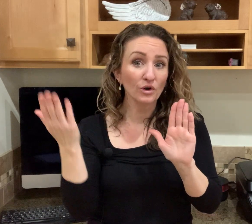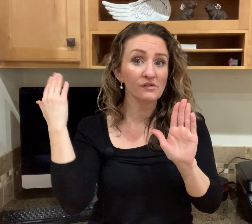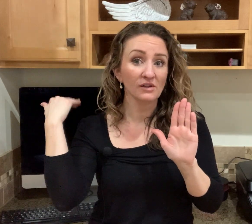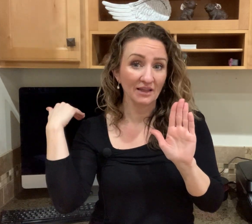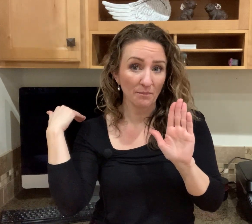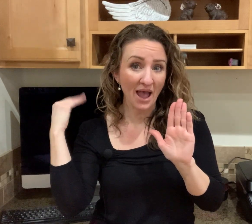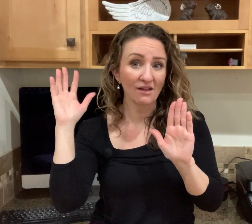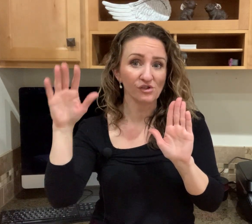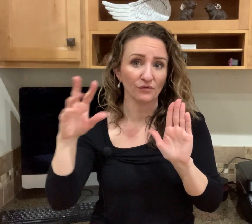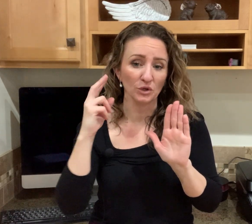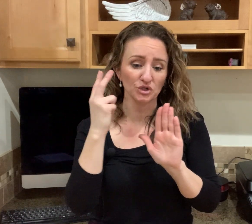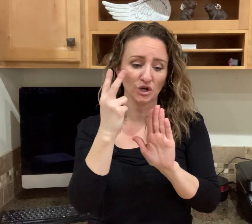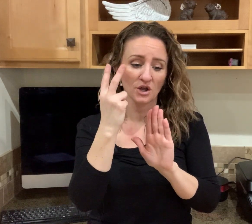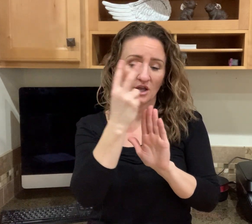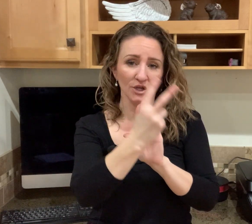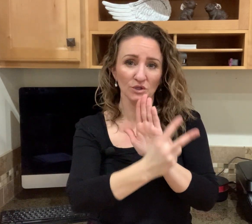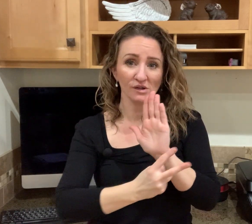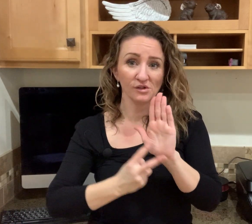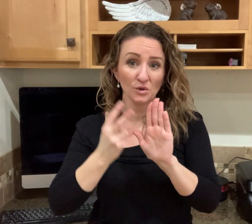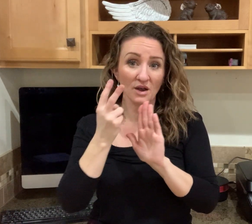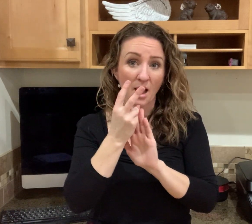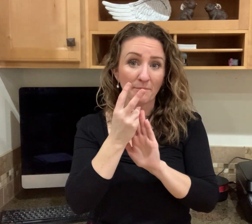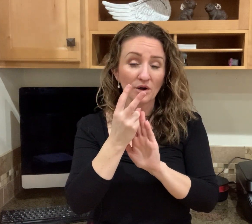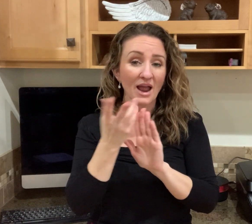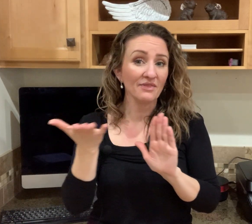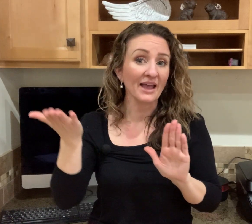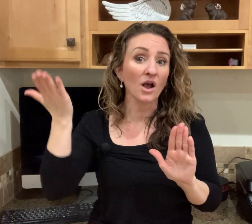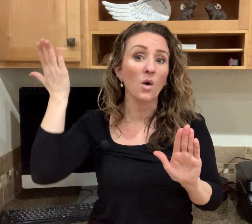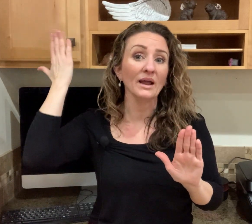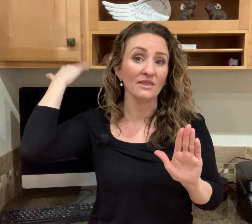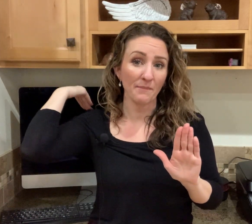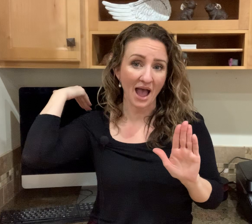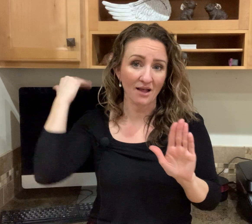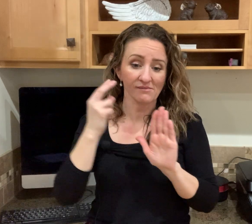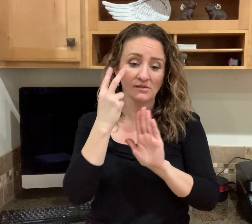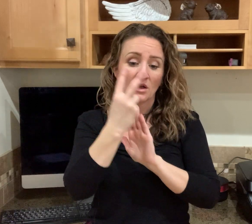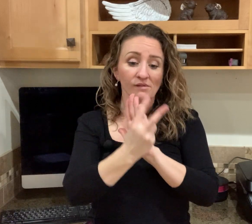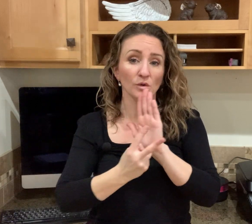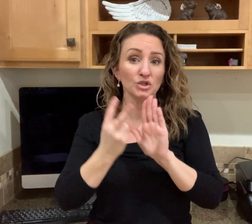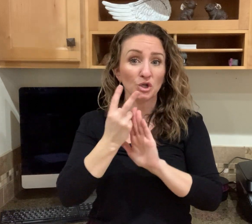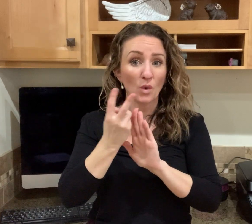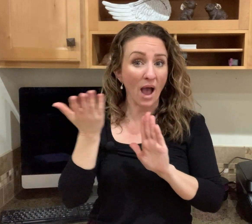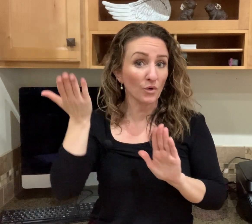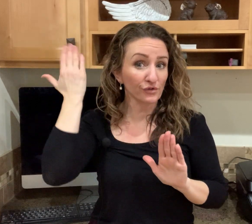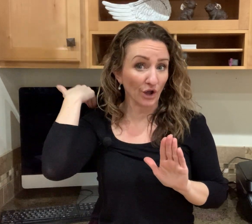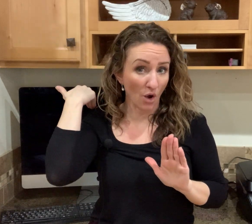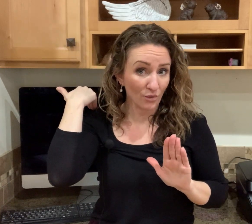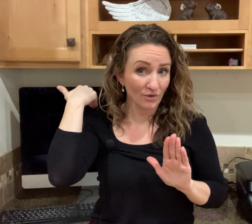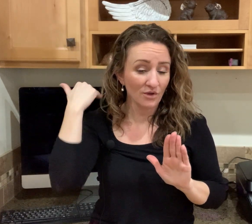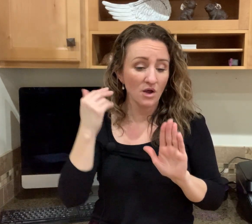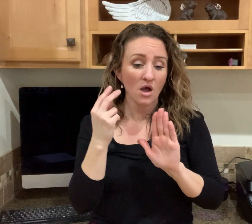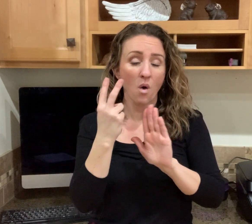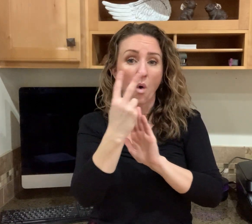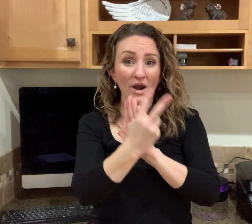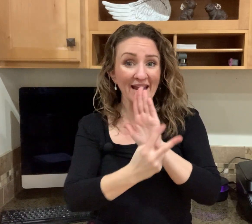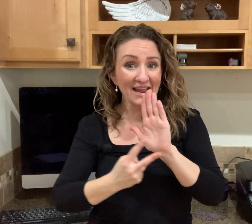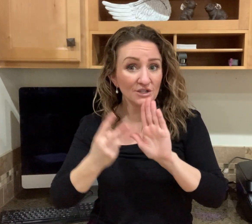hours in the past or future, you would just do the number and then go in the past. So 2 hours ago, or in